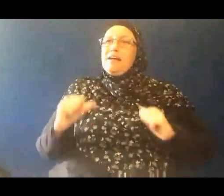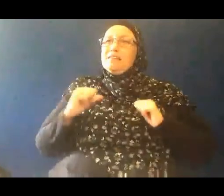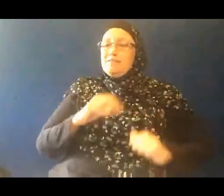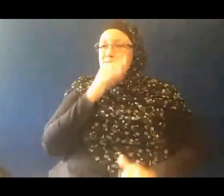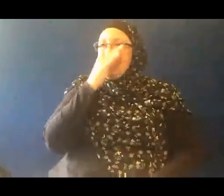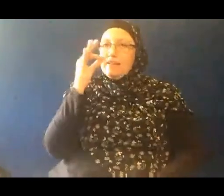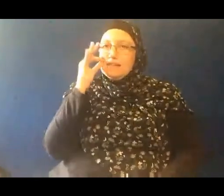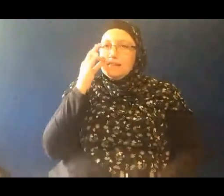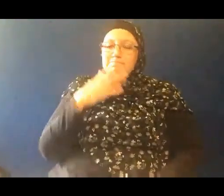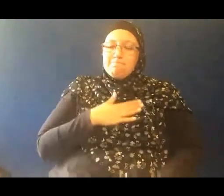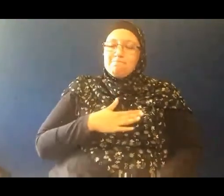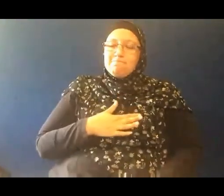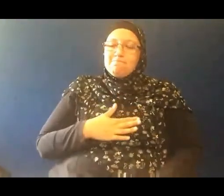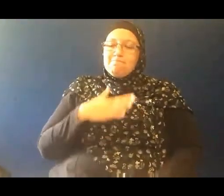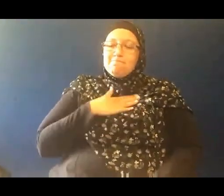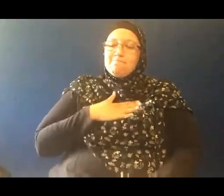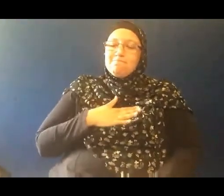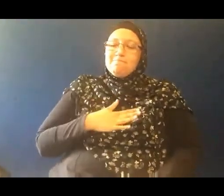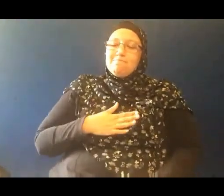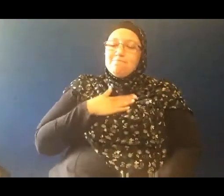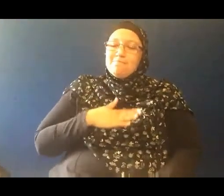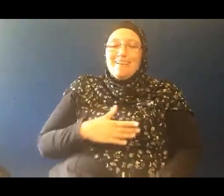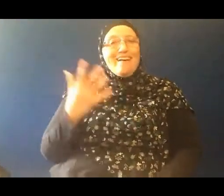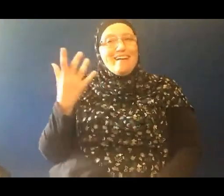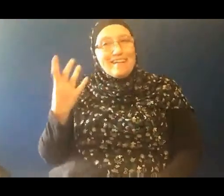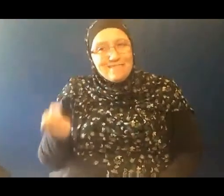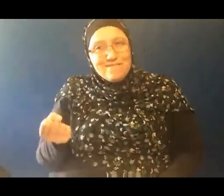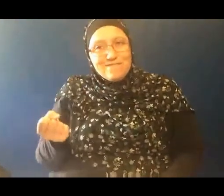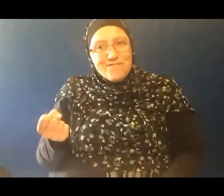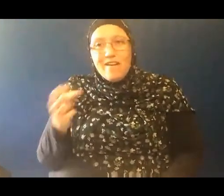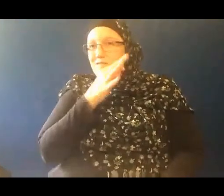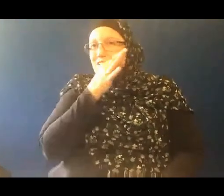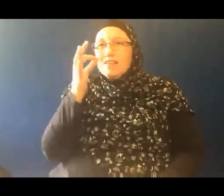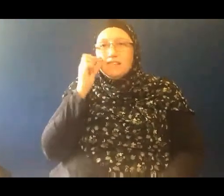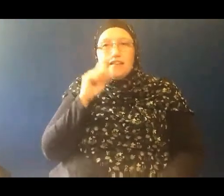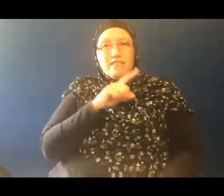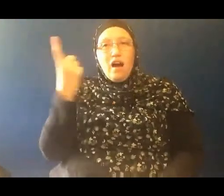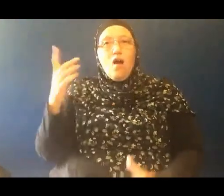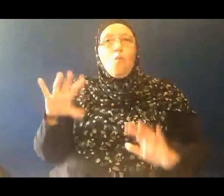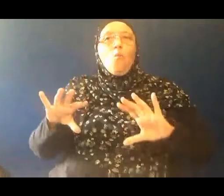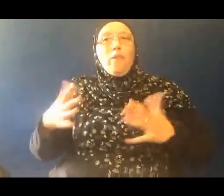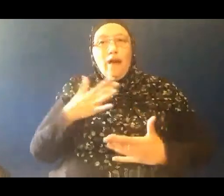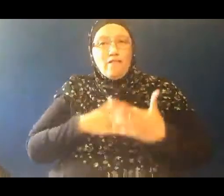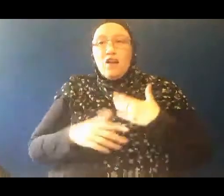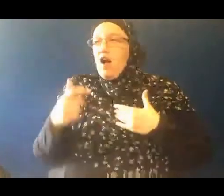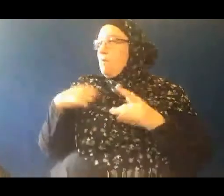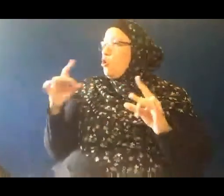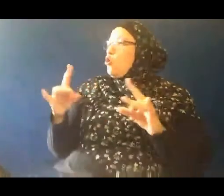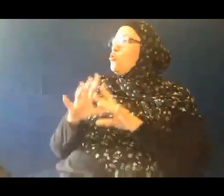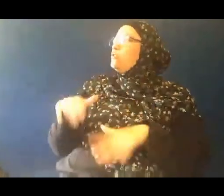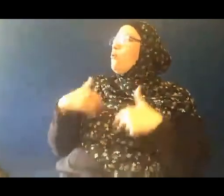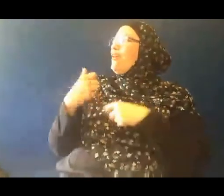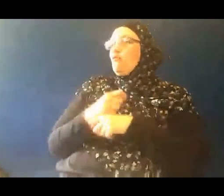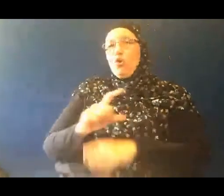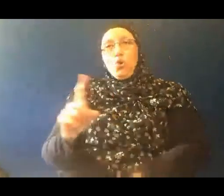and then you will feel it. You will see. It requires patience. I'm so much used to my morning coffee. No, my friend,